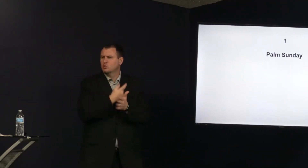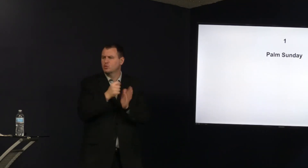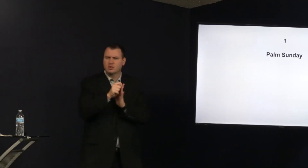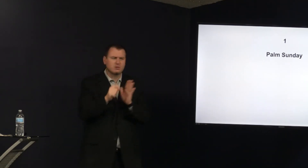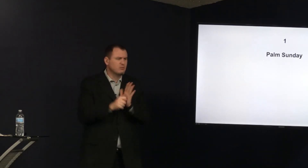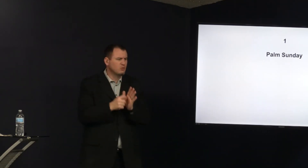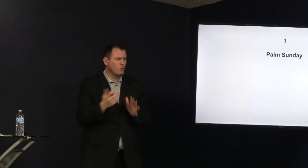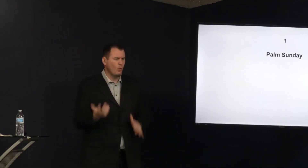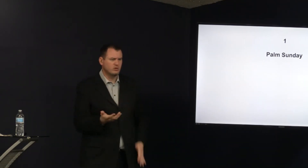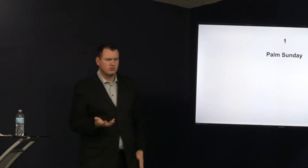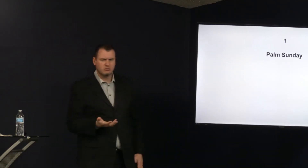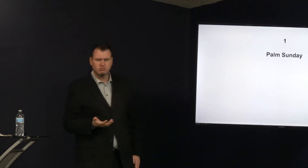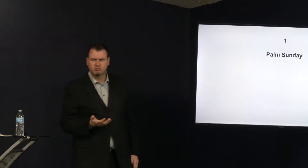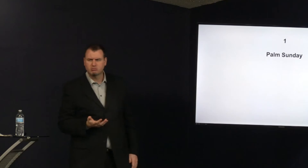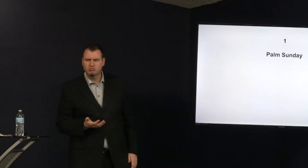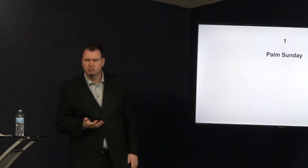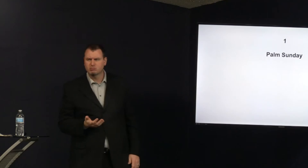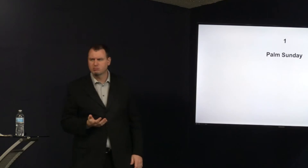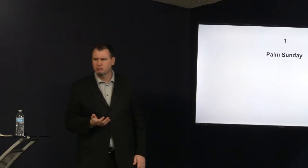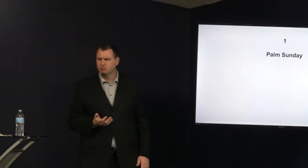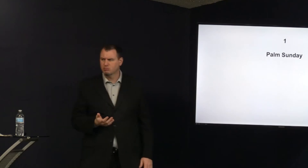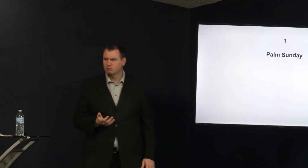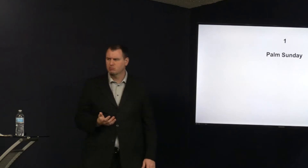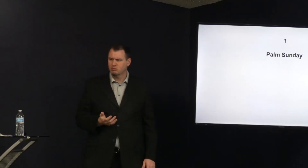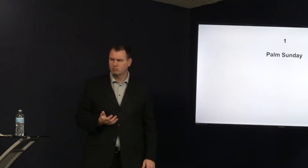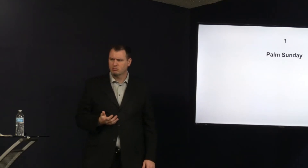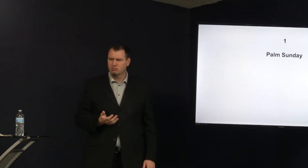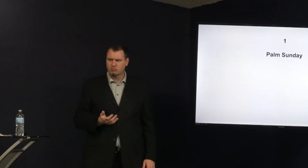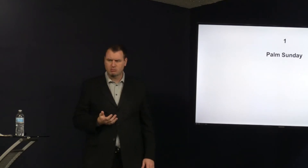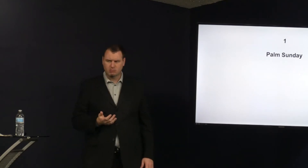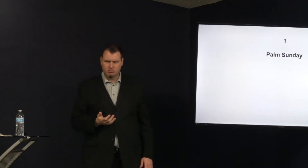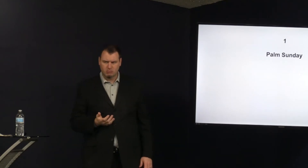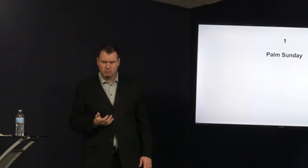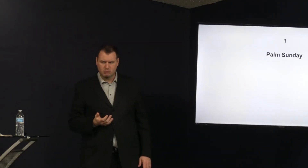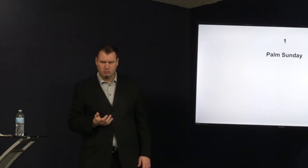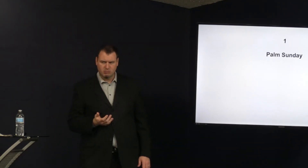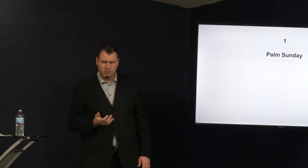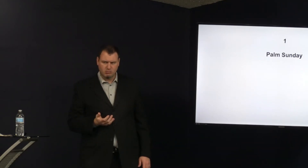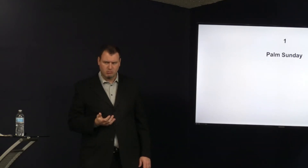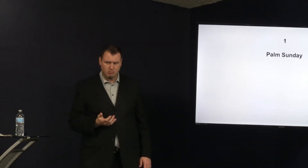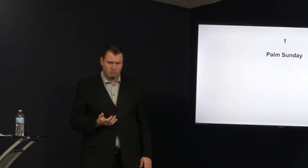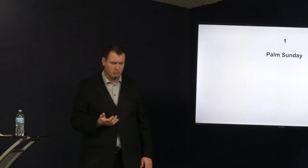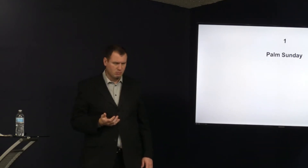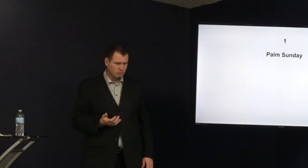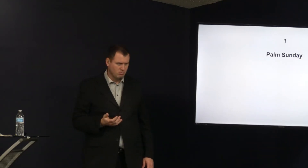The first 4 books of the New Testament is what? What are